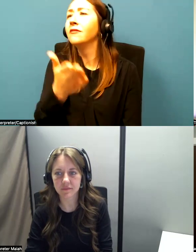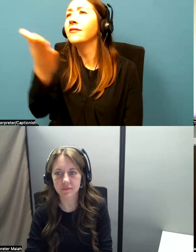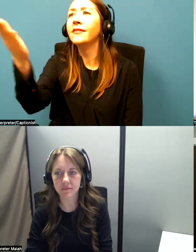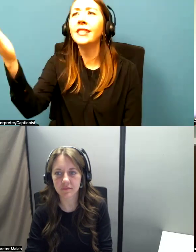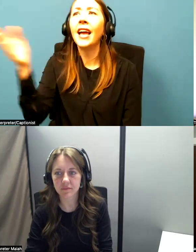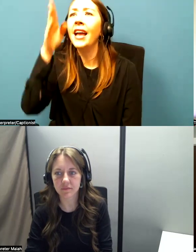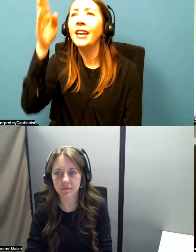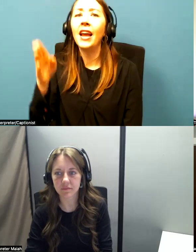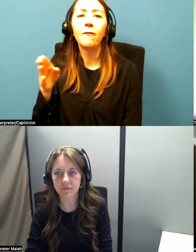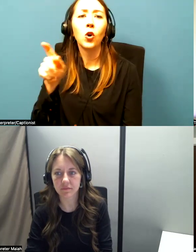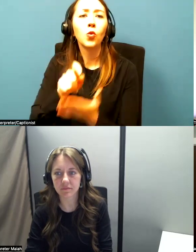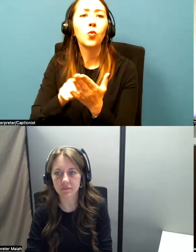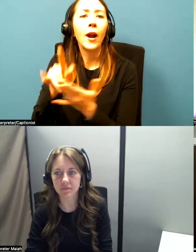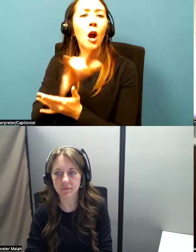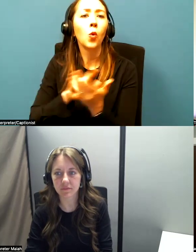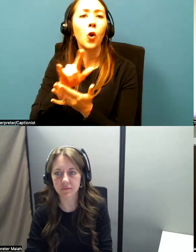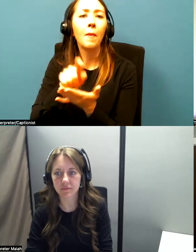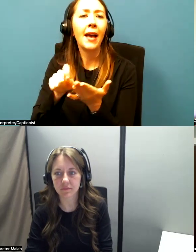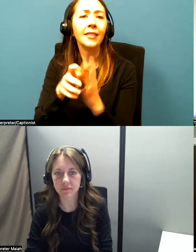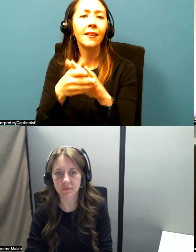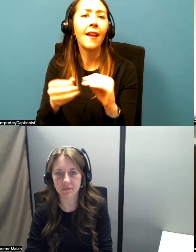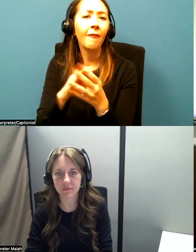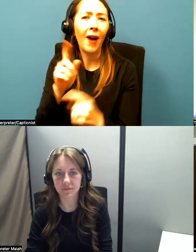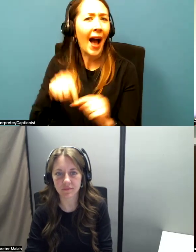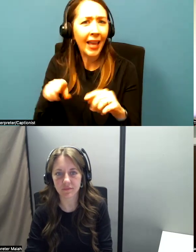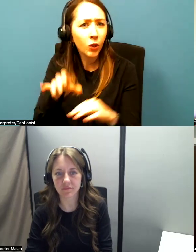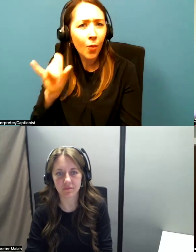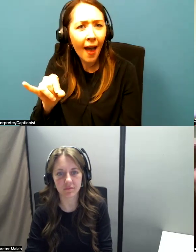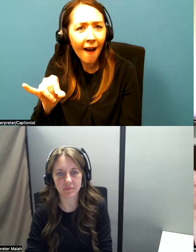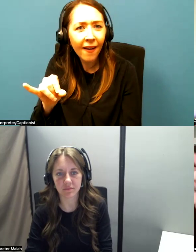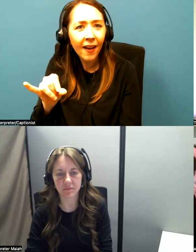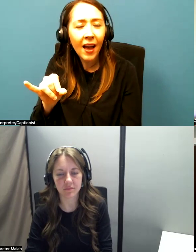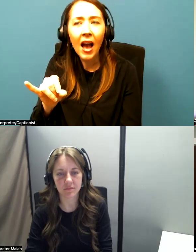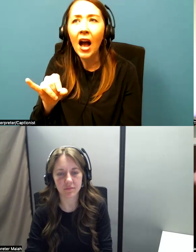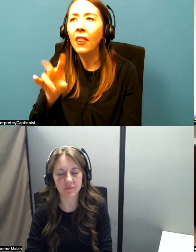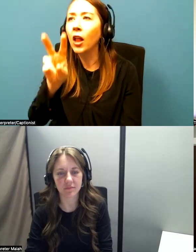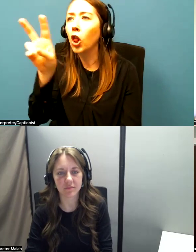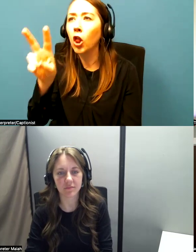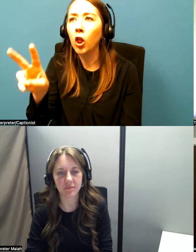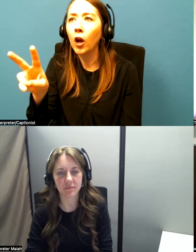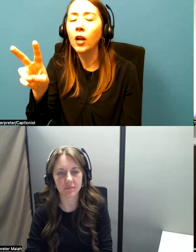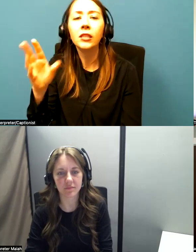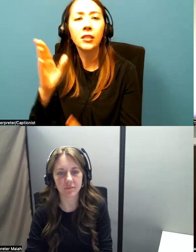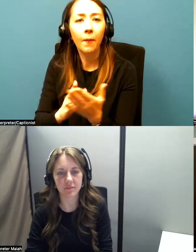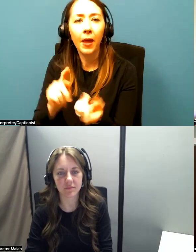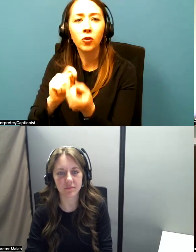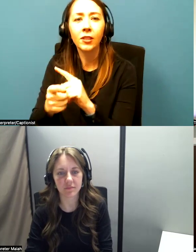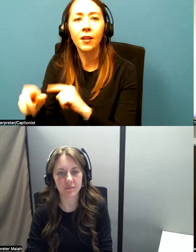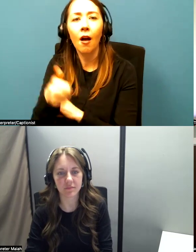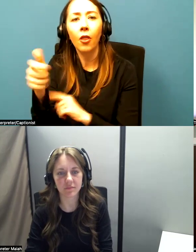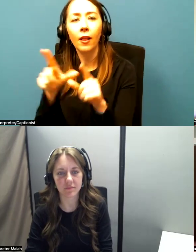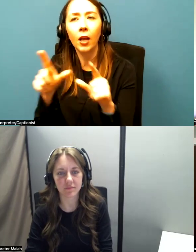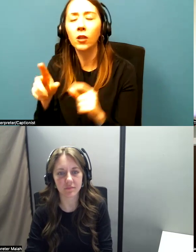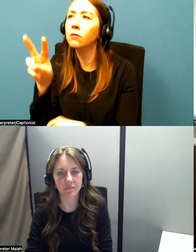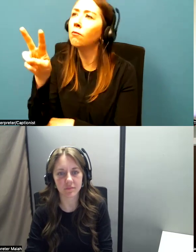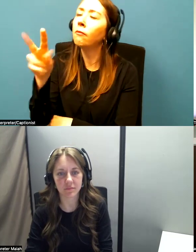I'll never be able to write a romance novel. I'll never be able to do that. And then I looked at the ones that had been translated into other languages and I